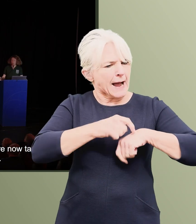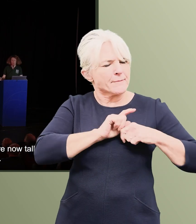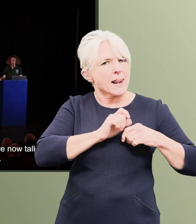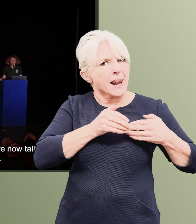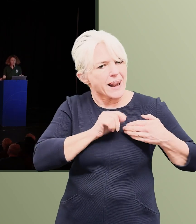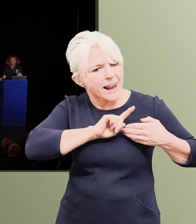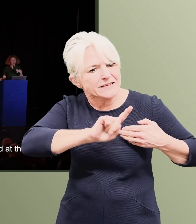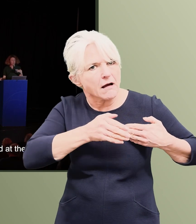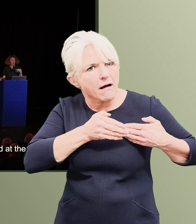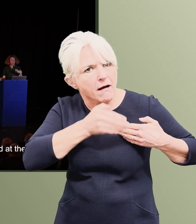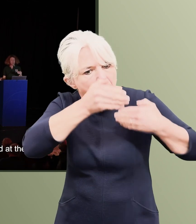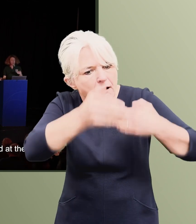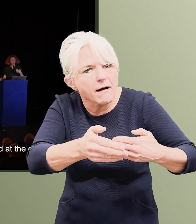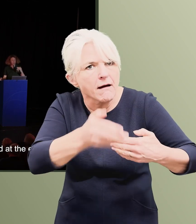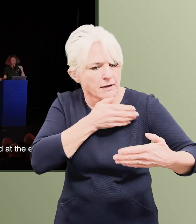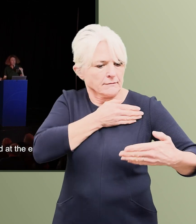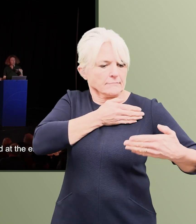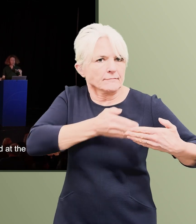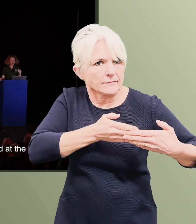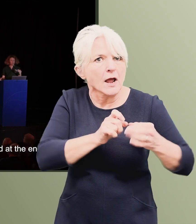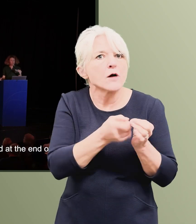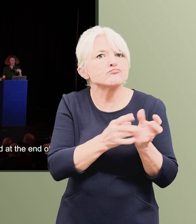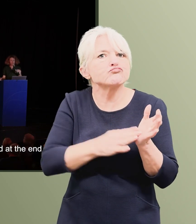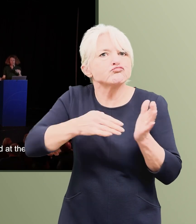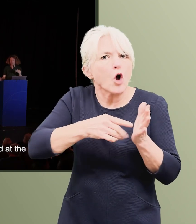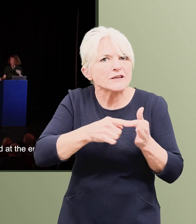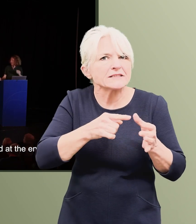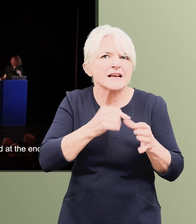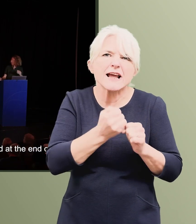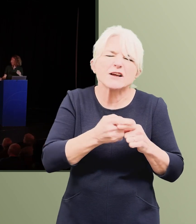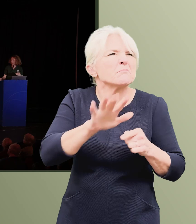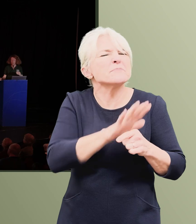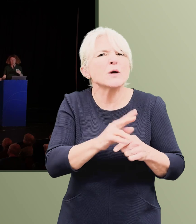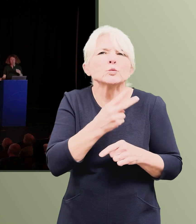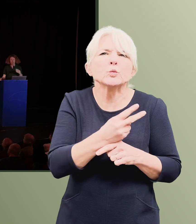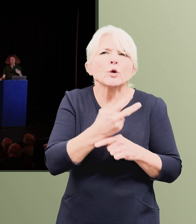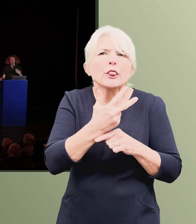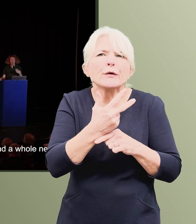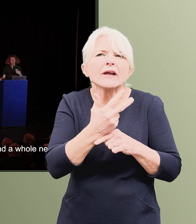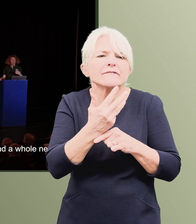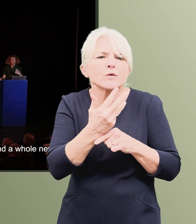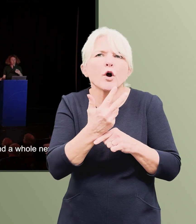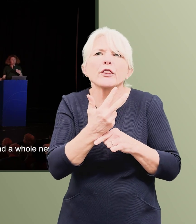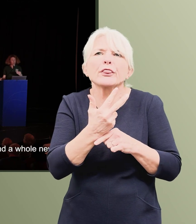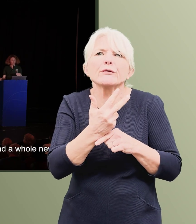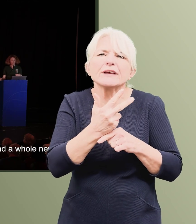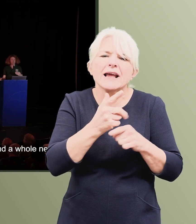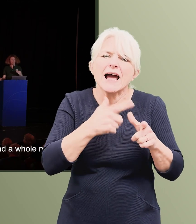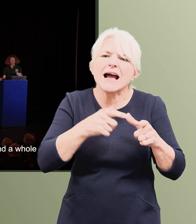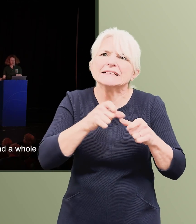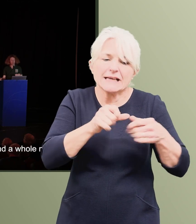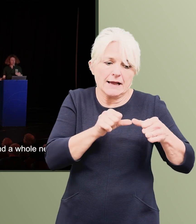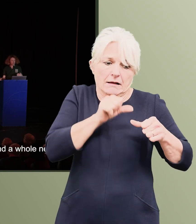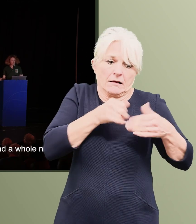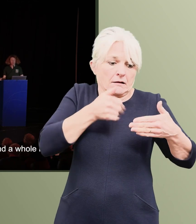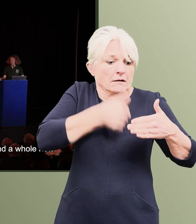to 43 AD. The beaker people come along a little bit beforehand at the end of the Neolithic, and they bring with them new ideas,